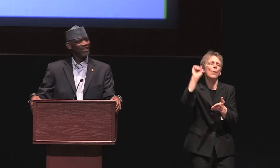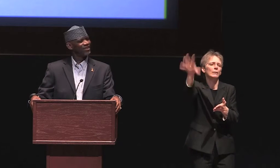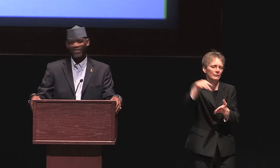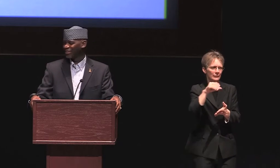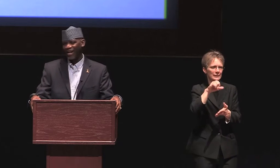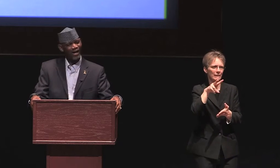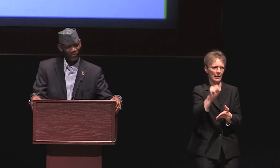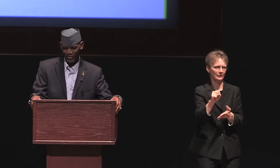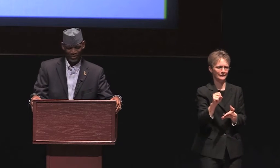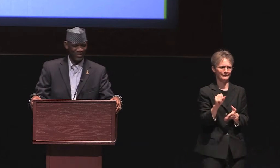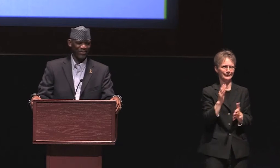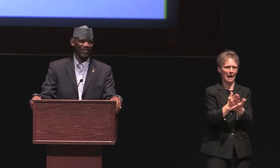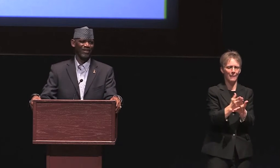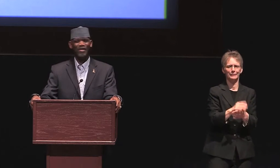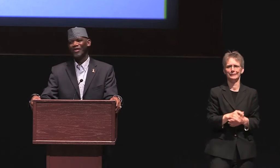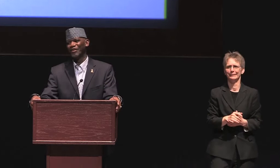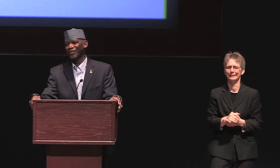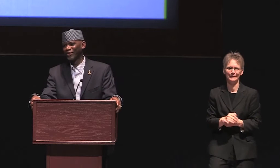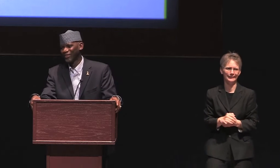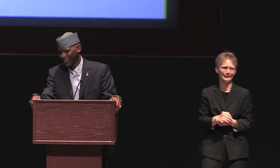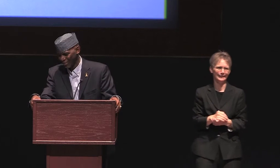don't. Stop.